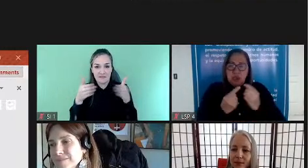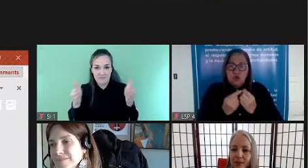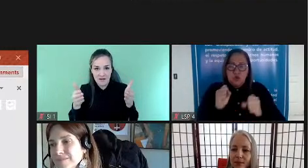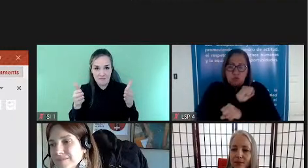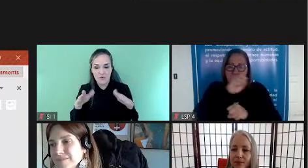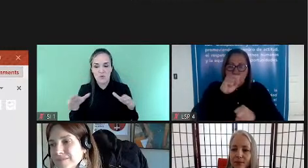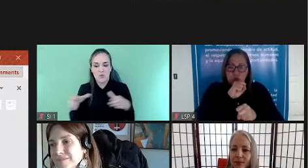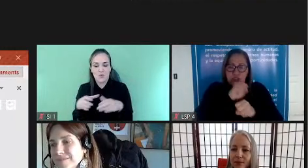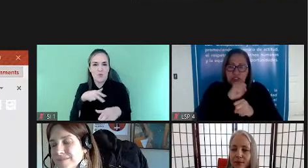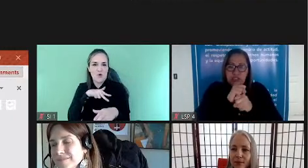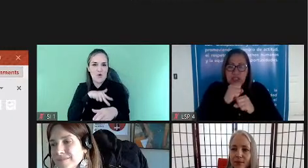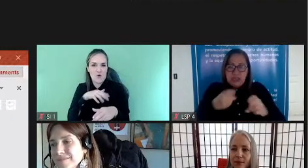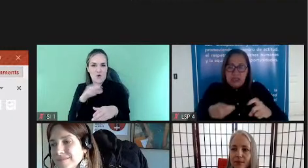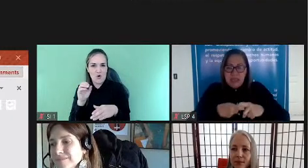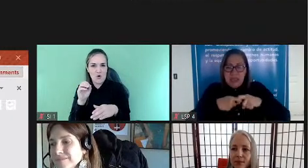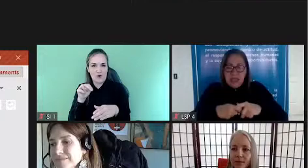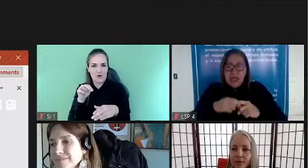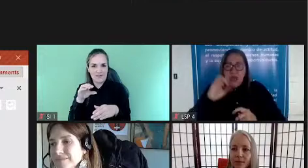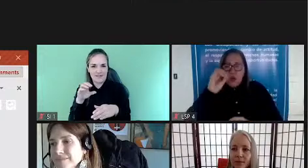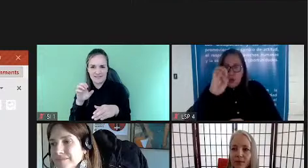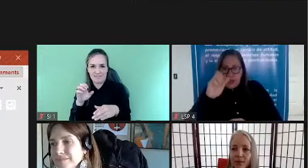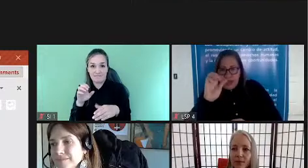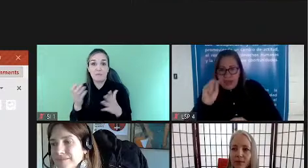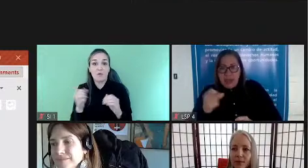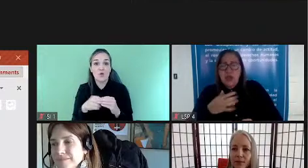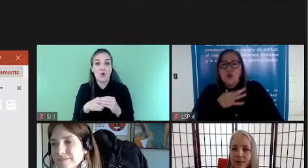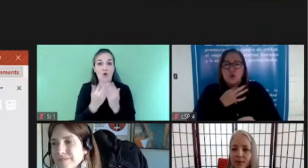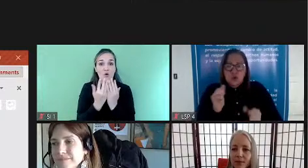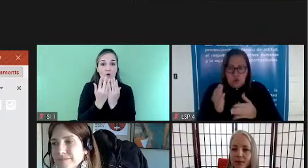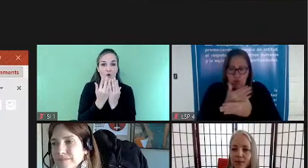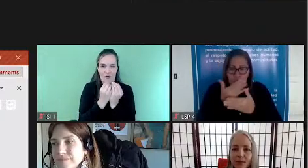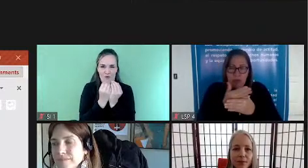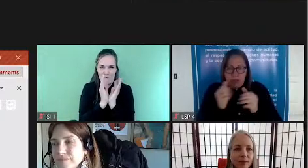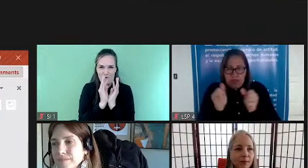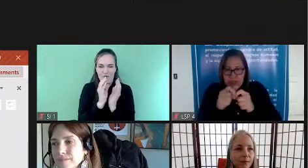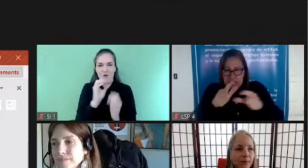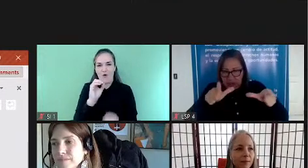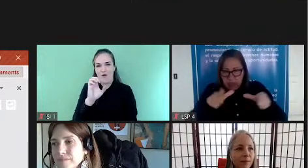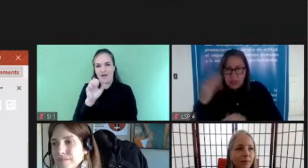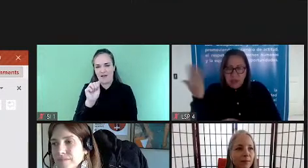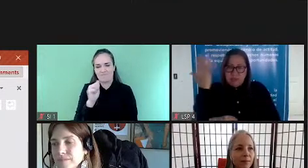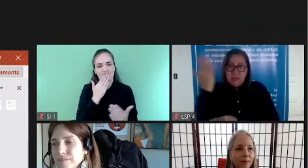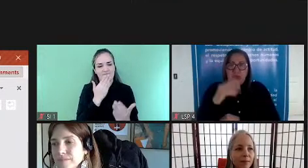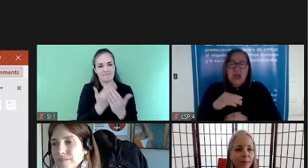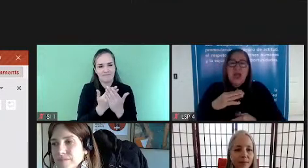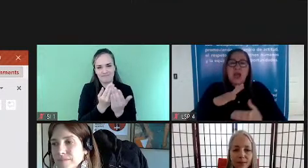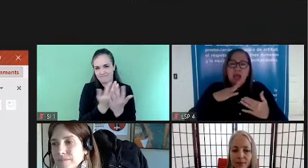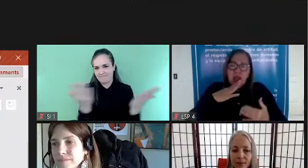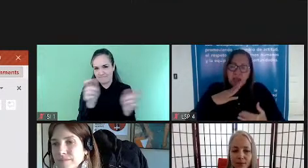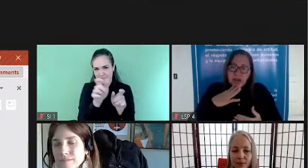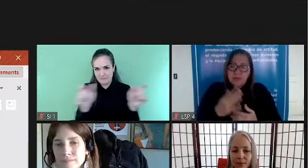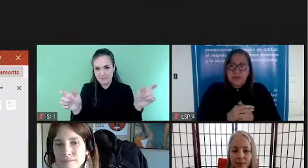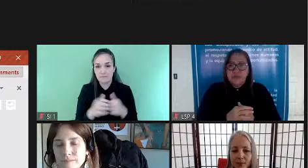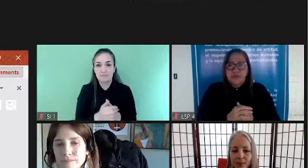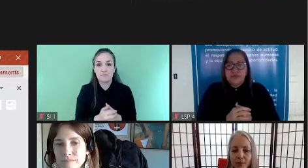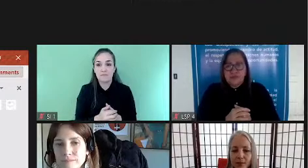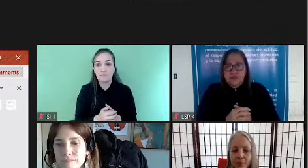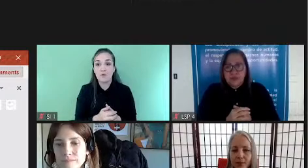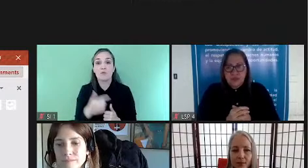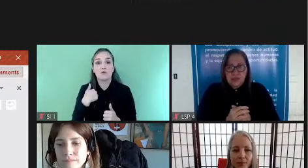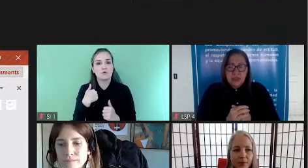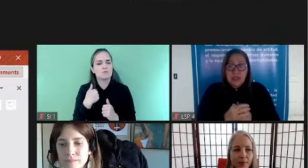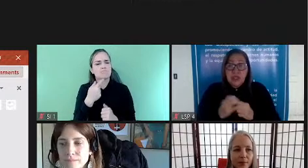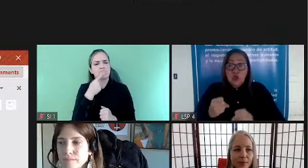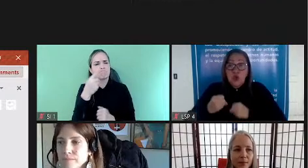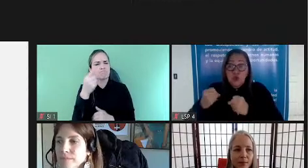course group associated so they are all allies and always yes as we are glad to have them here and share these spaces i am